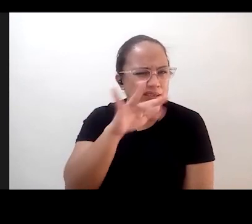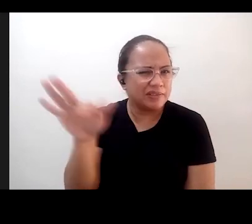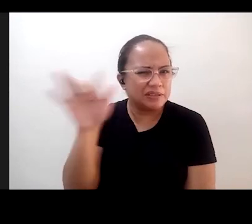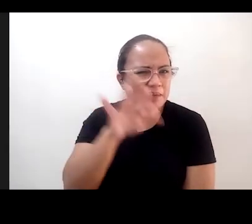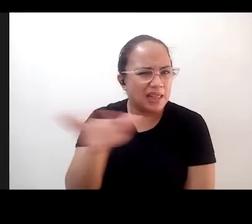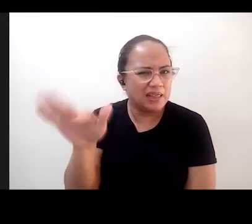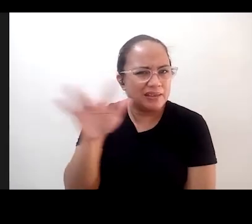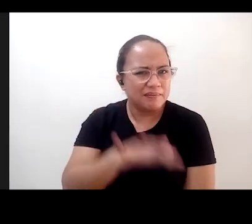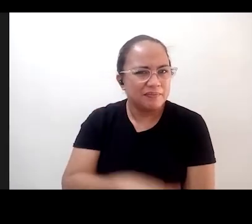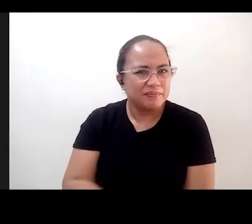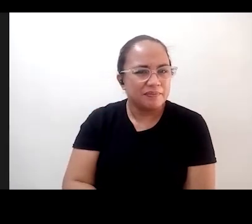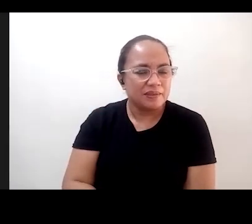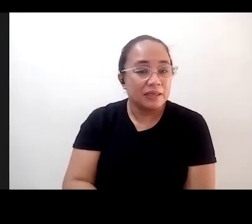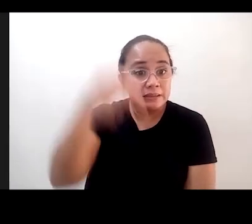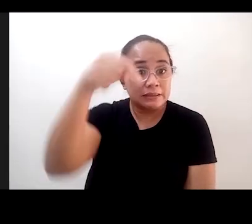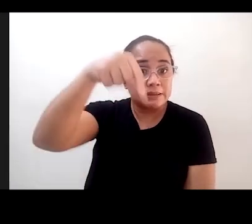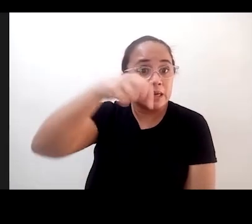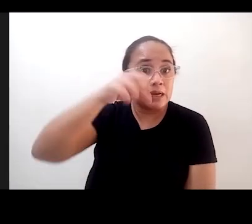go down, Chuck?